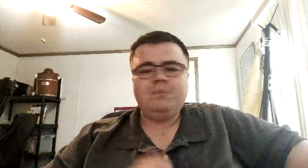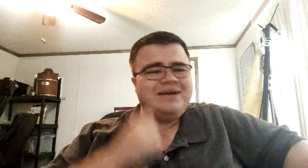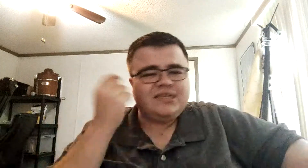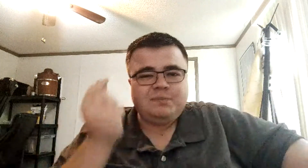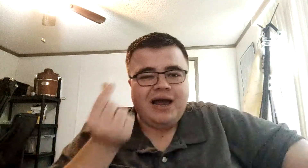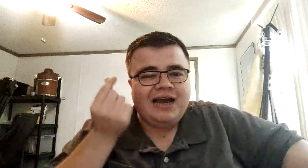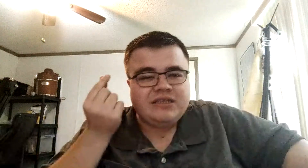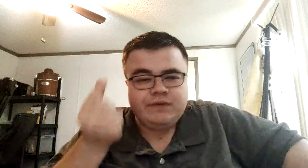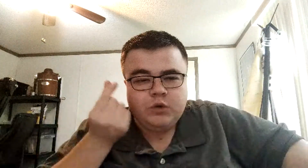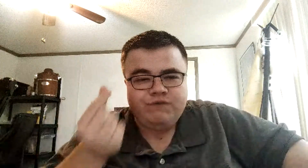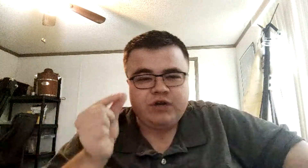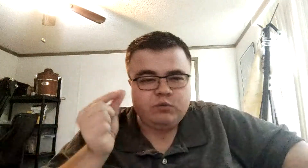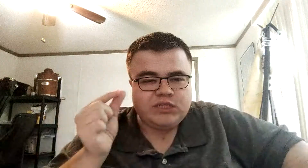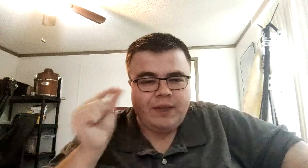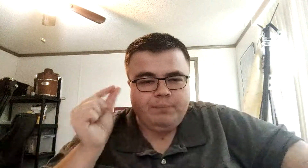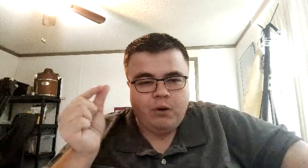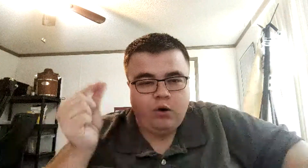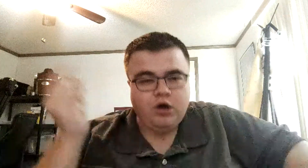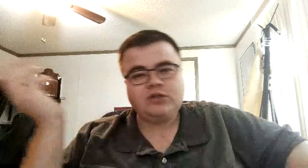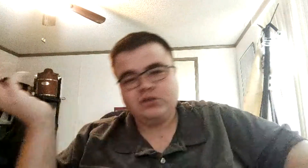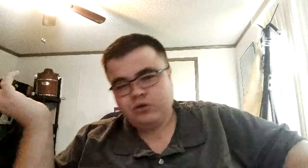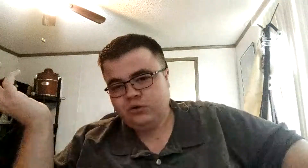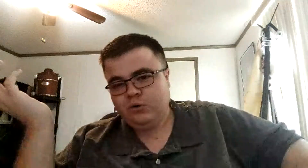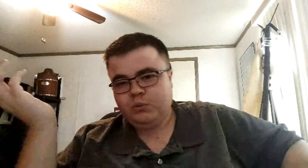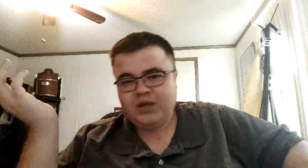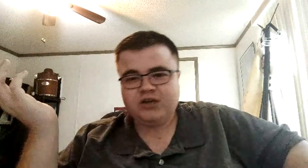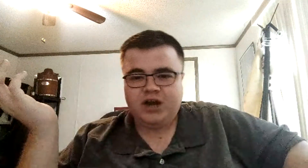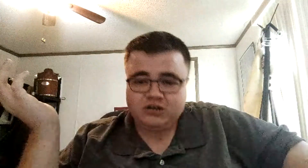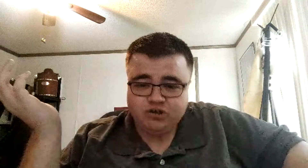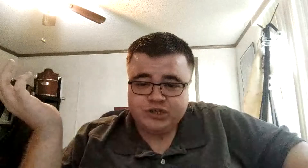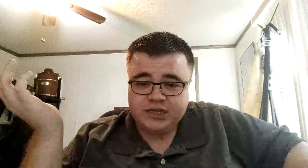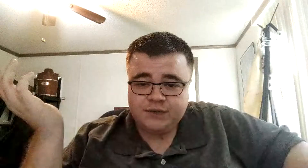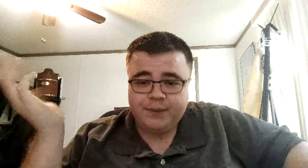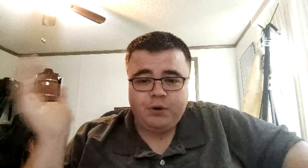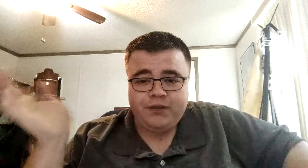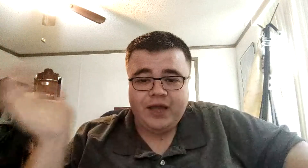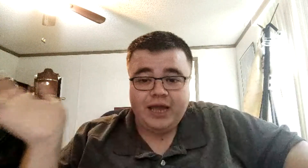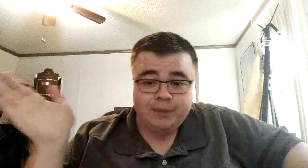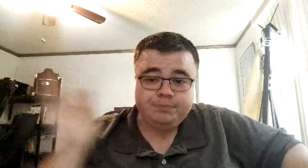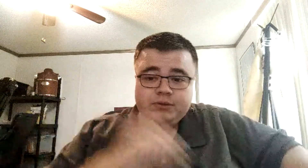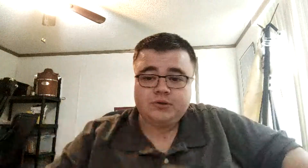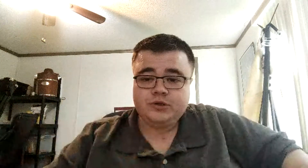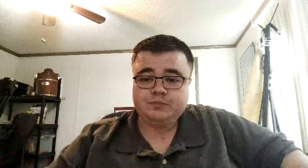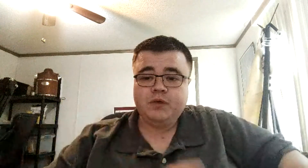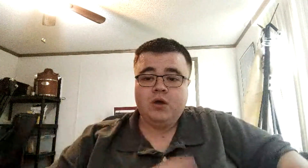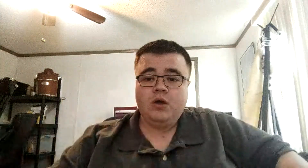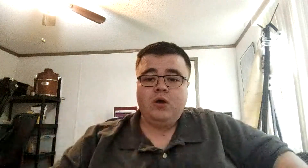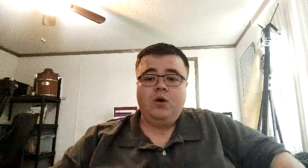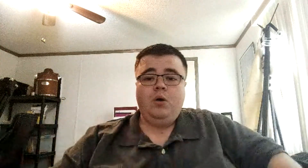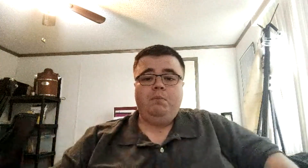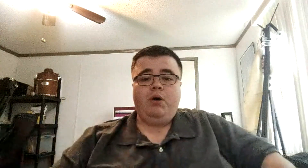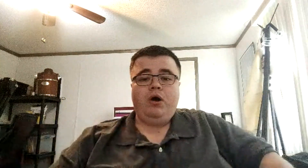But despite his little flip was that part, so we understand the part that happens. But